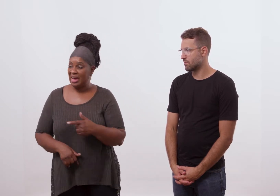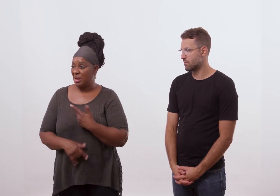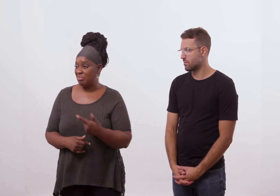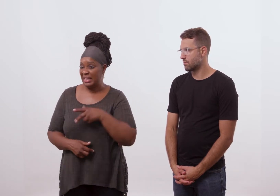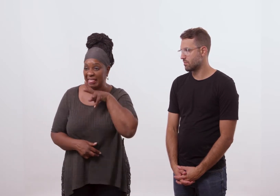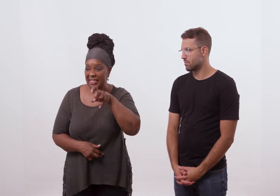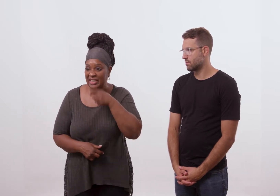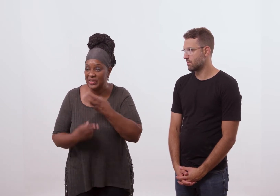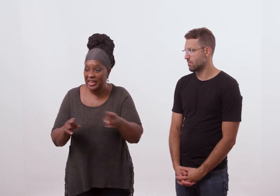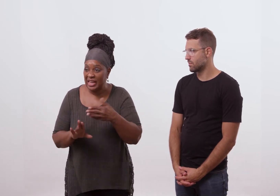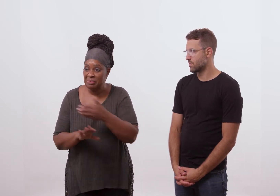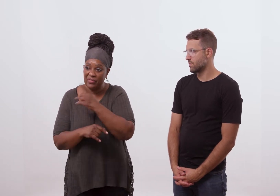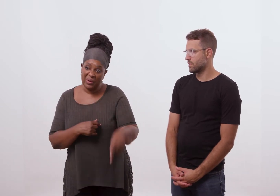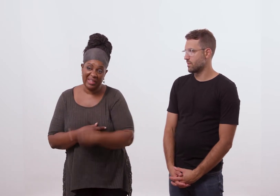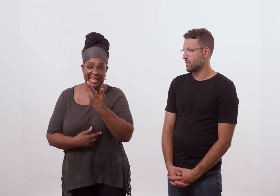the day grows too hot.